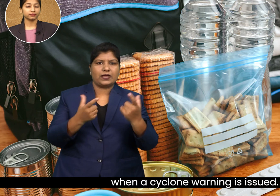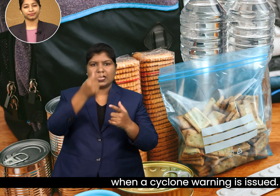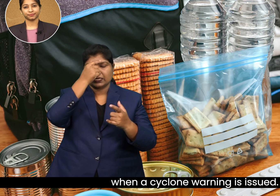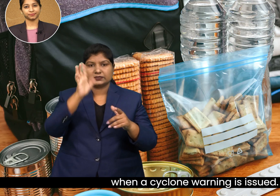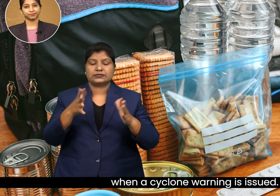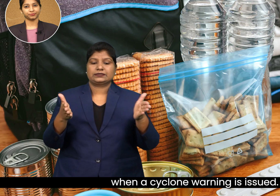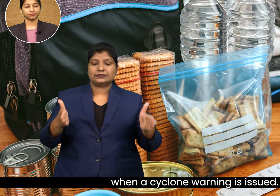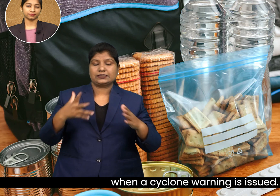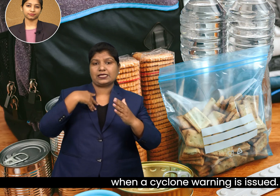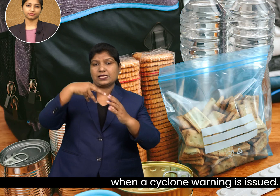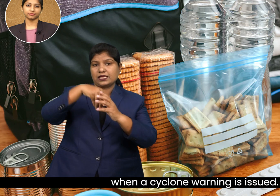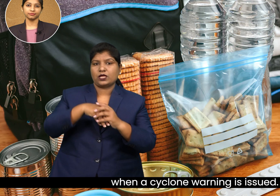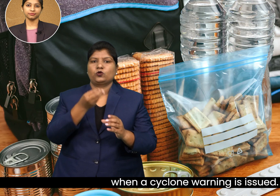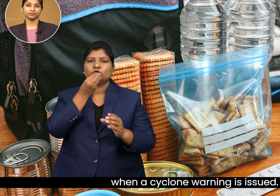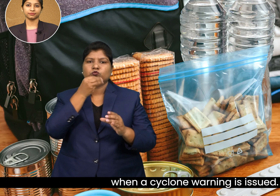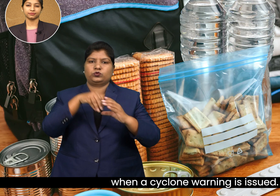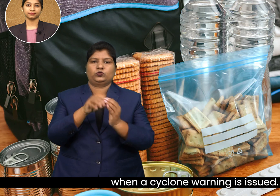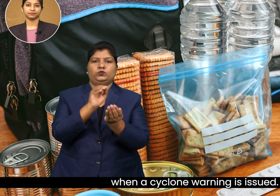issued.